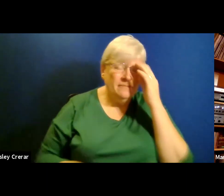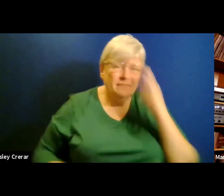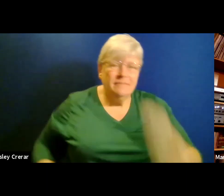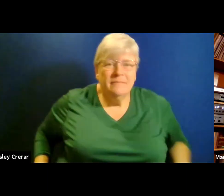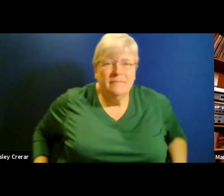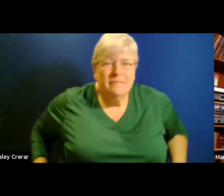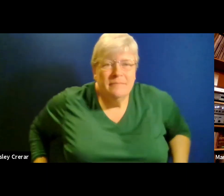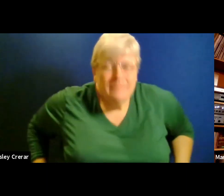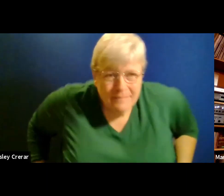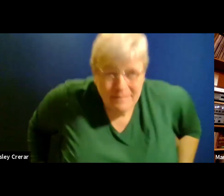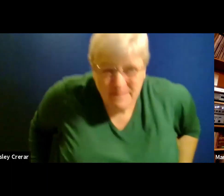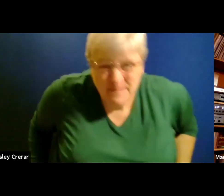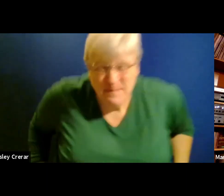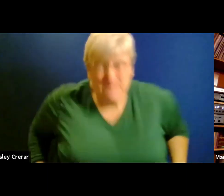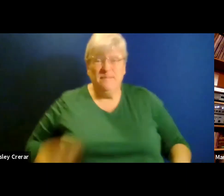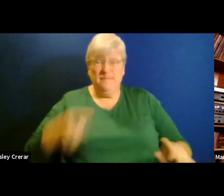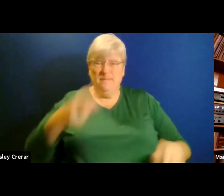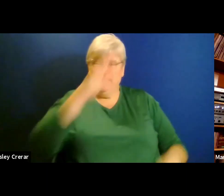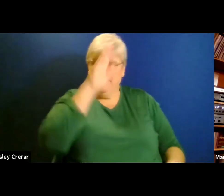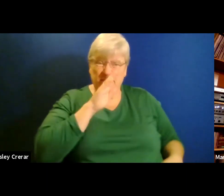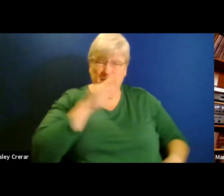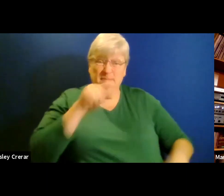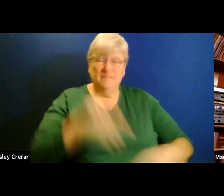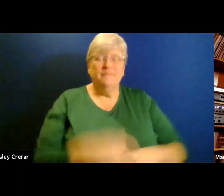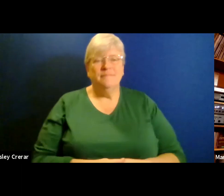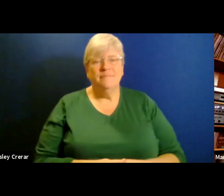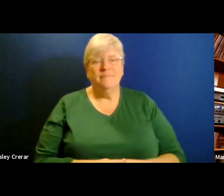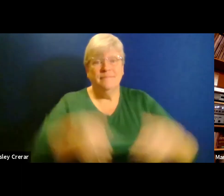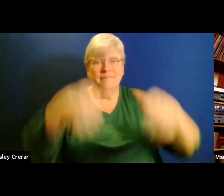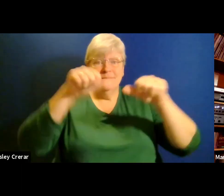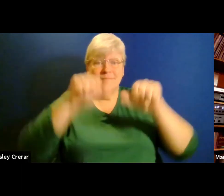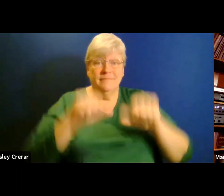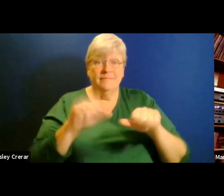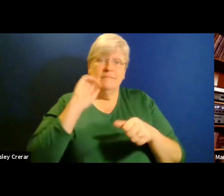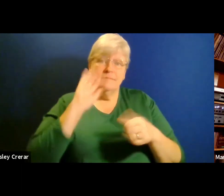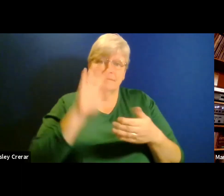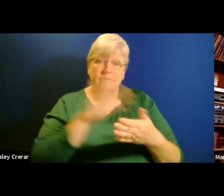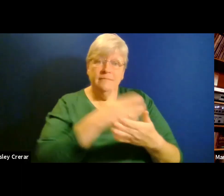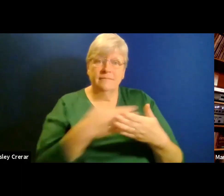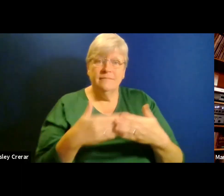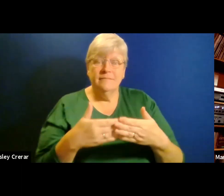So that was pretty bleak. The next poem I'd like to read was